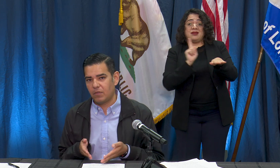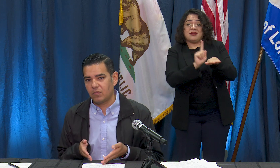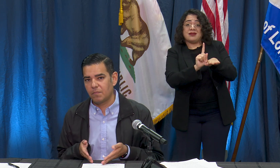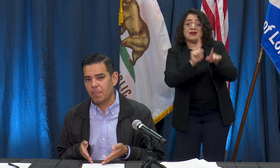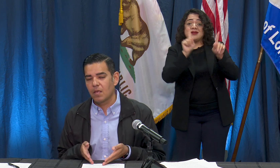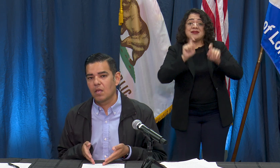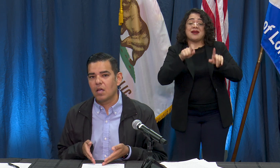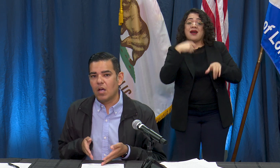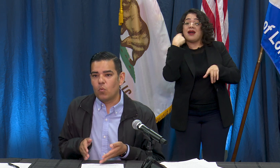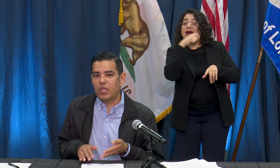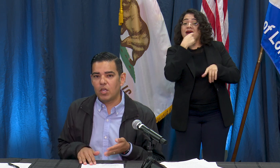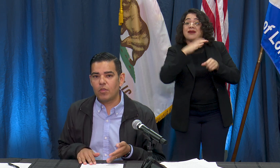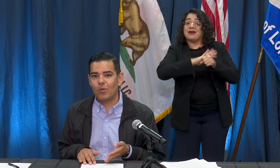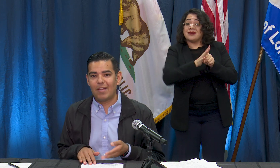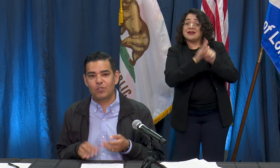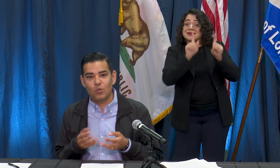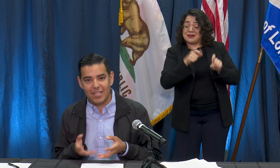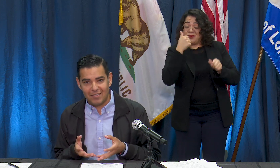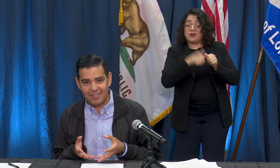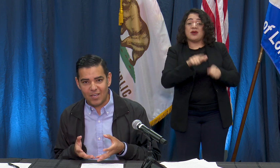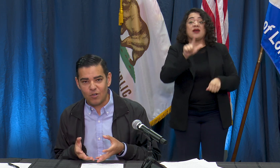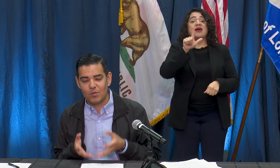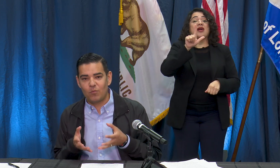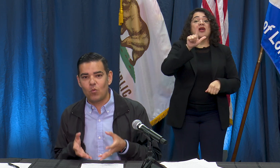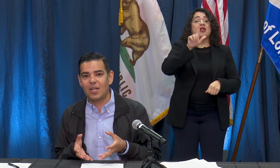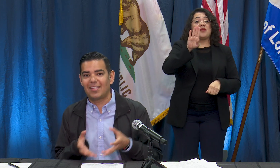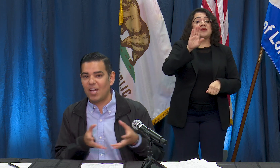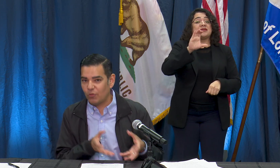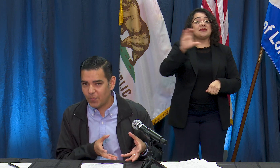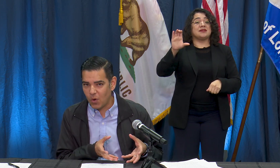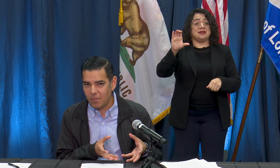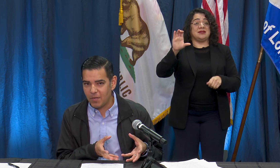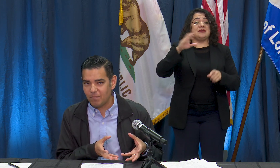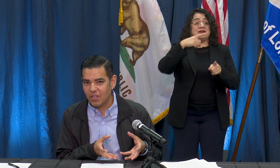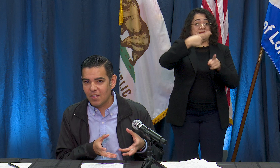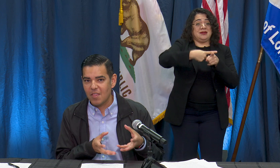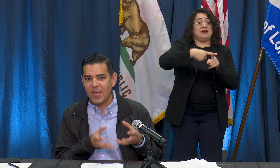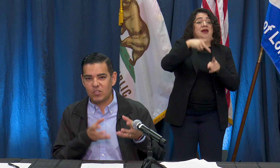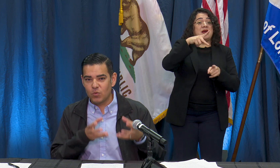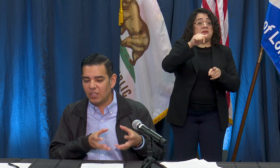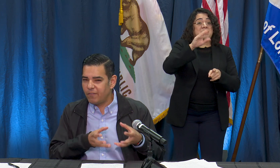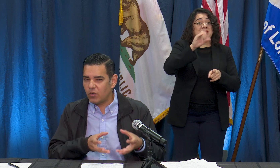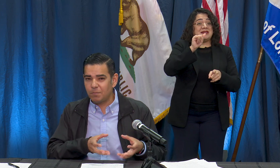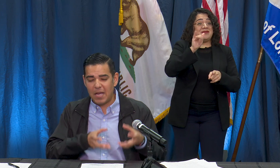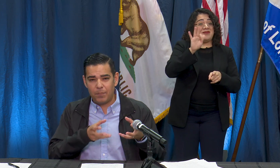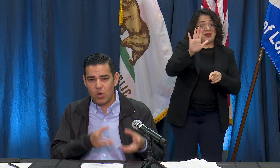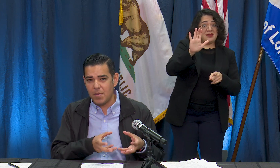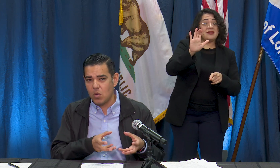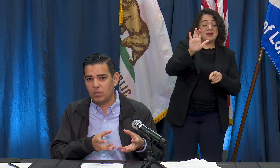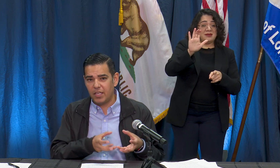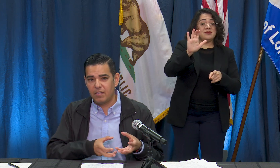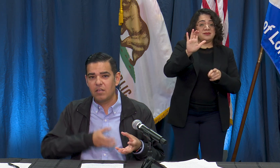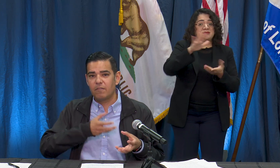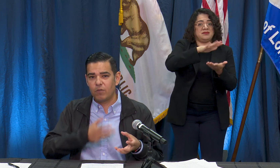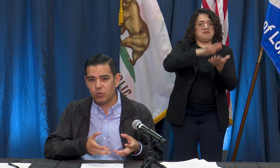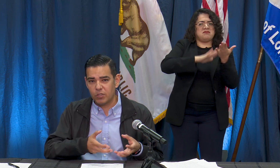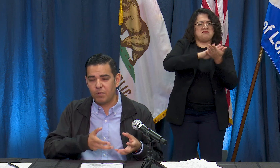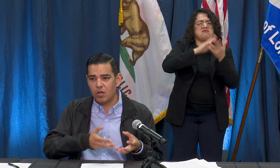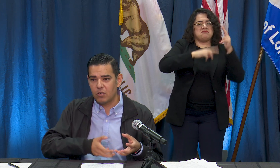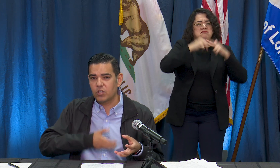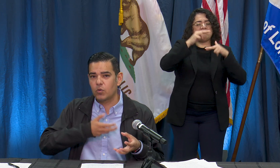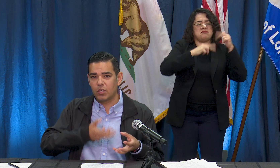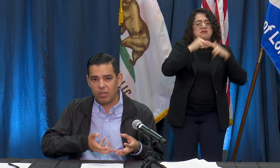Coast campus. We know that we have two testing centers. We have one at the health department that is really focused by appointment only,